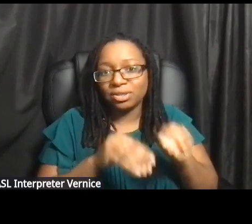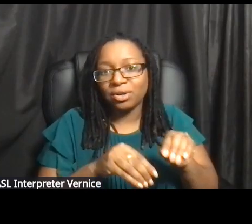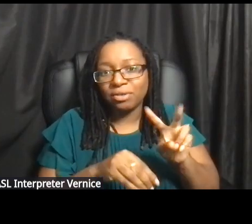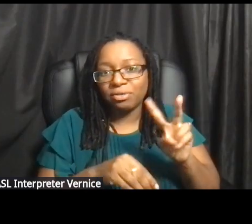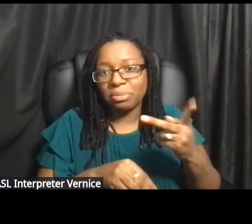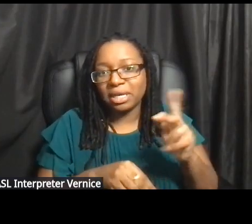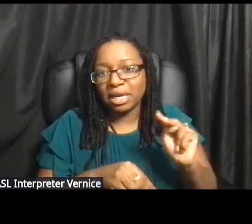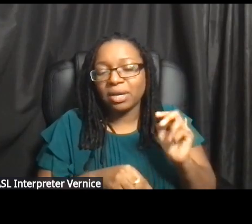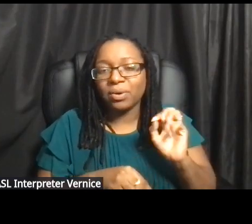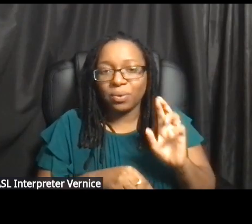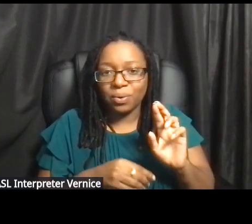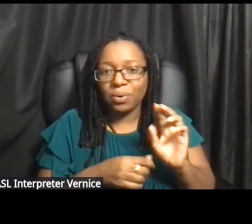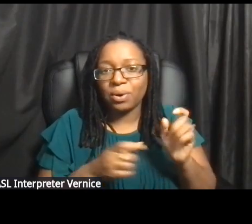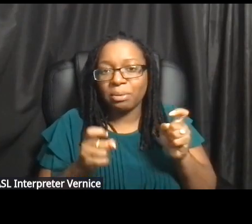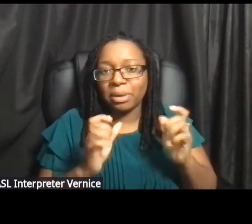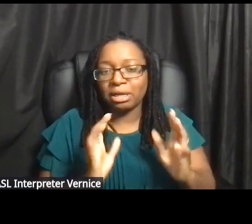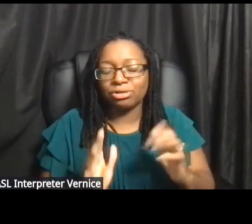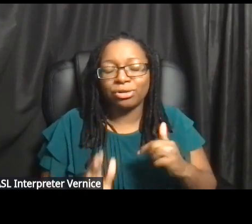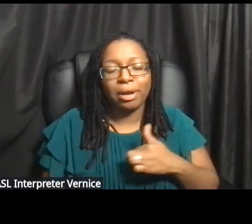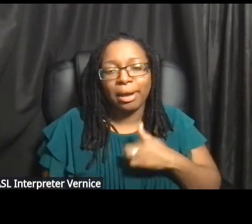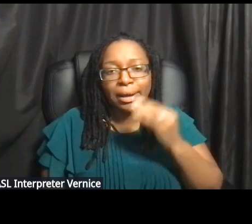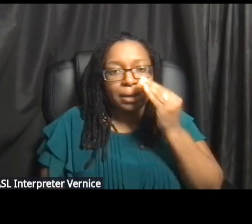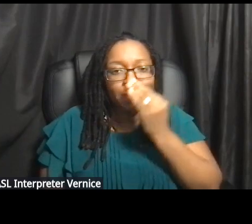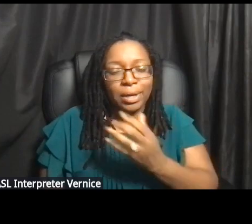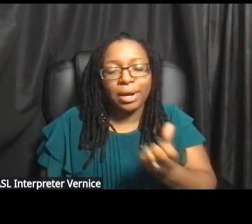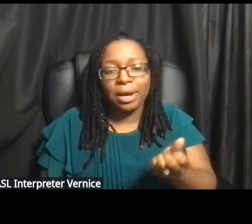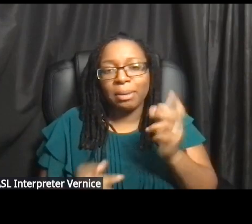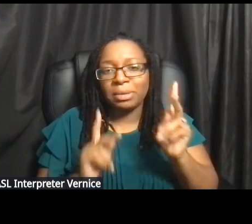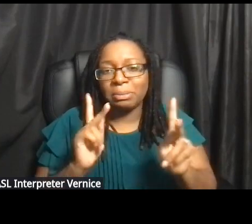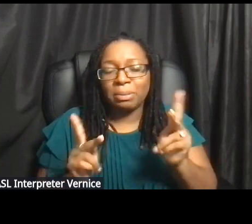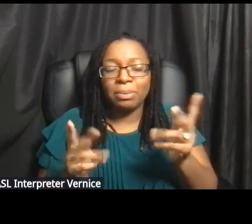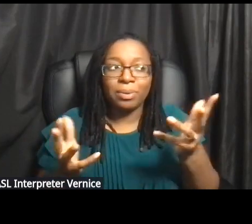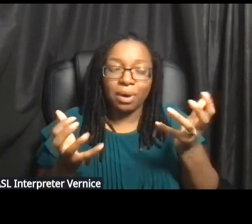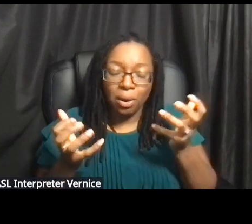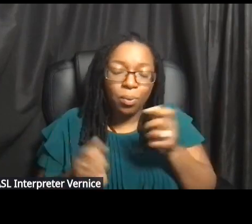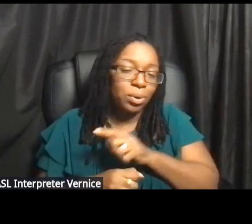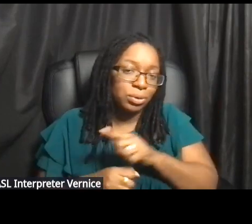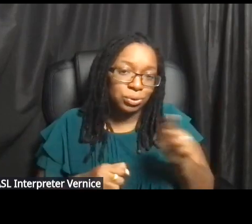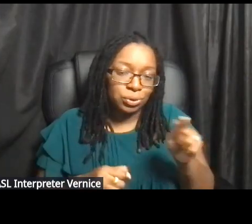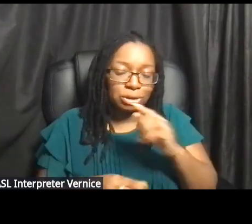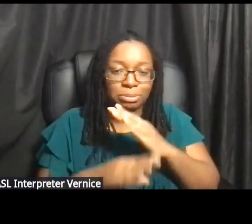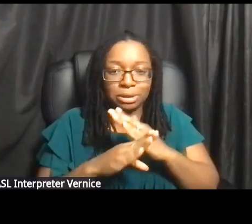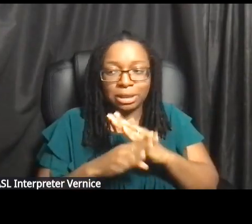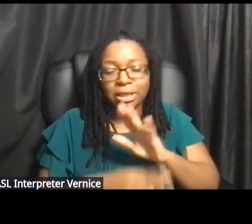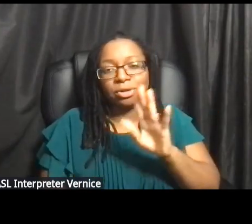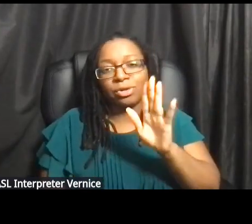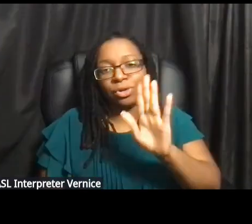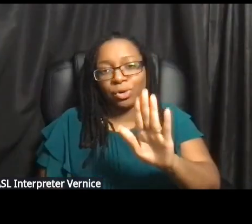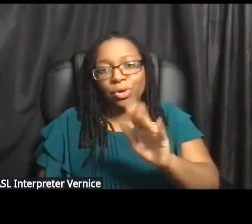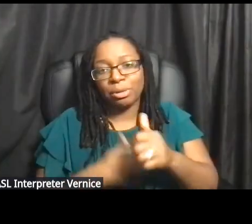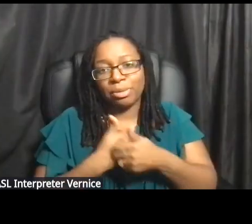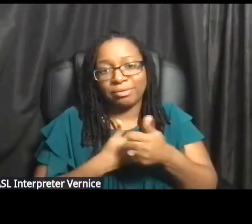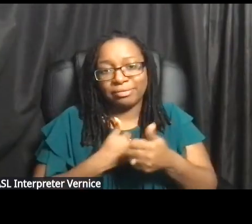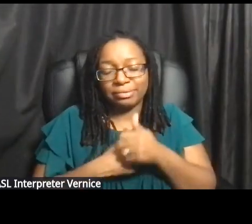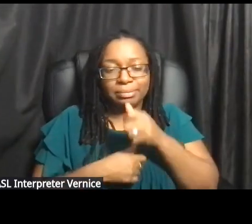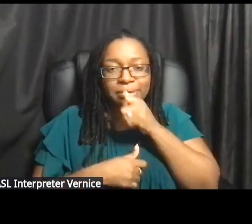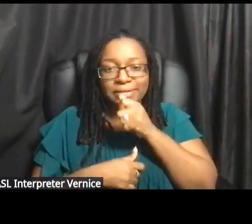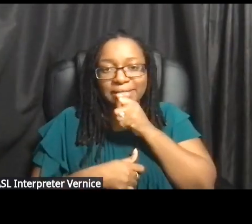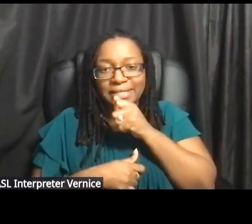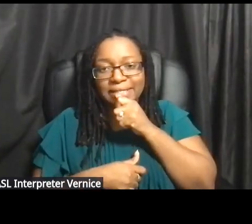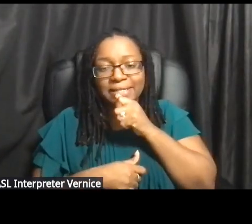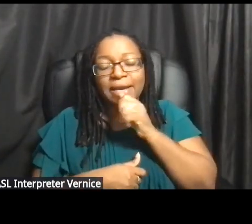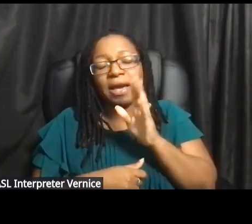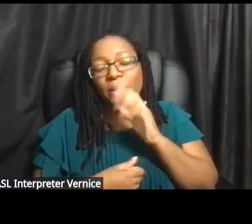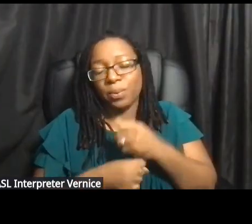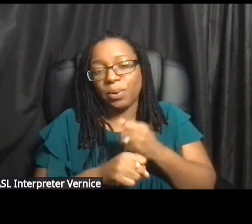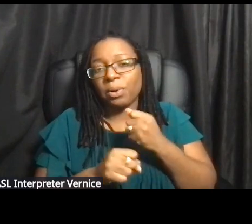people watch this video. I just want them to protect their privacy. I am working on a cheat sheet that will be shareable by next week. I swear, I